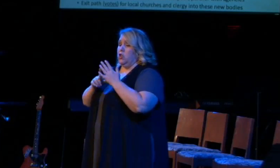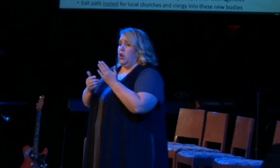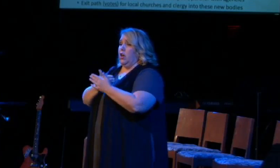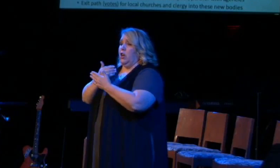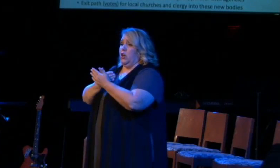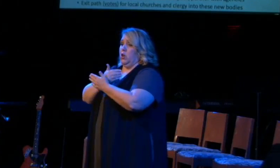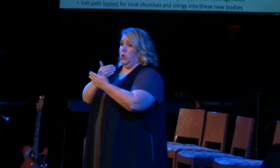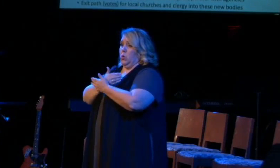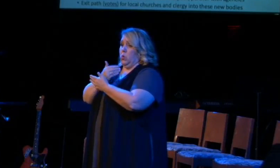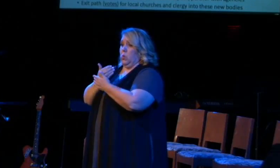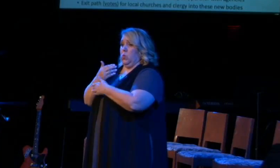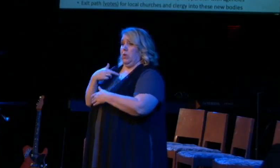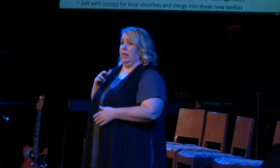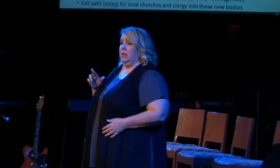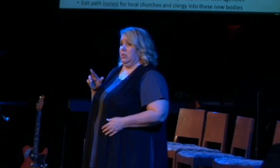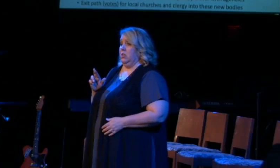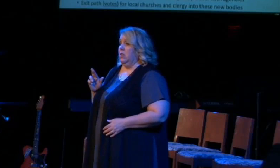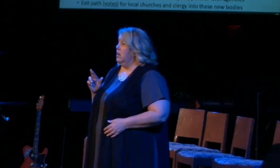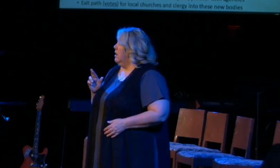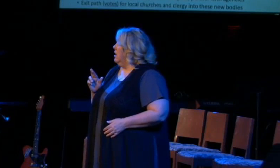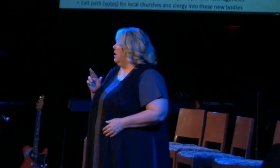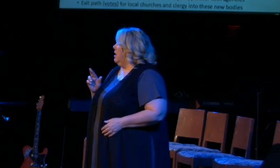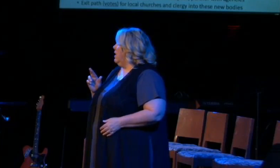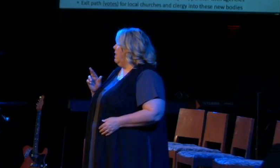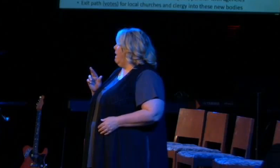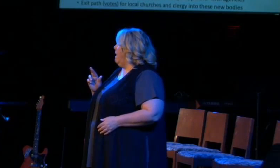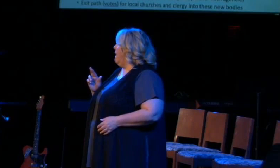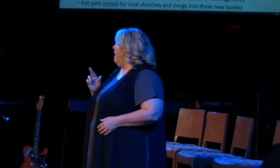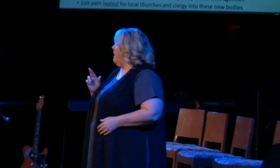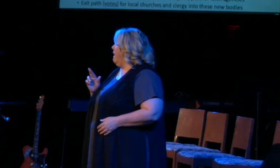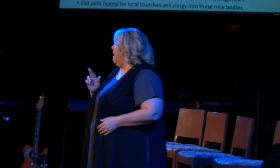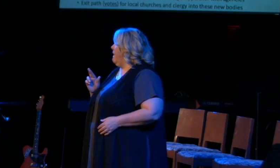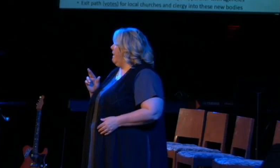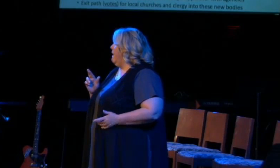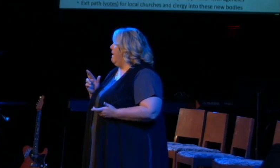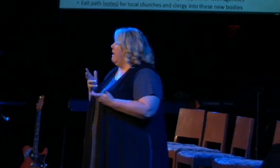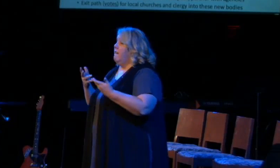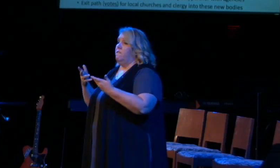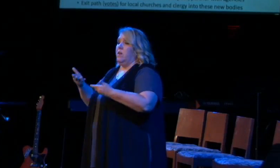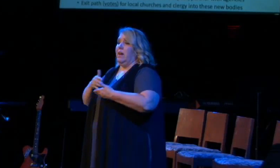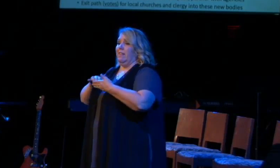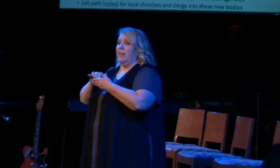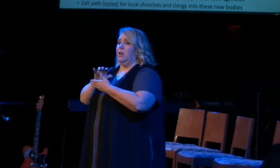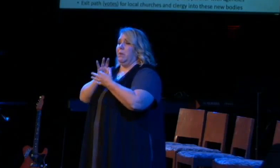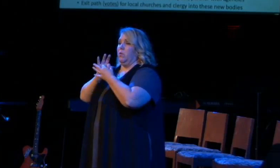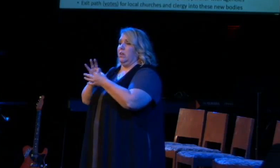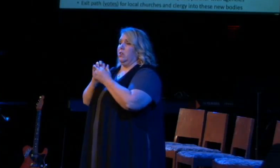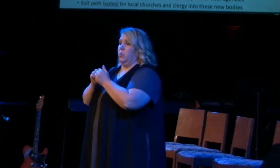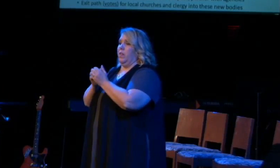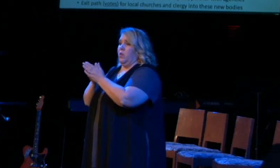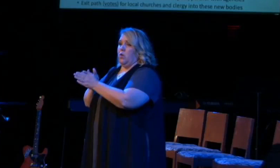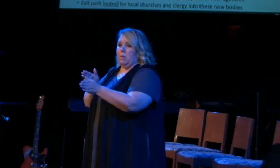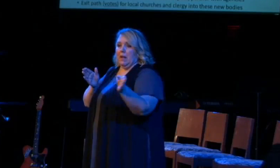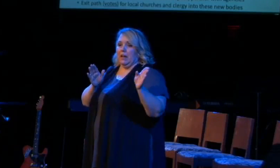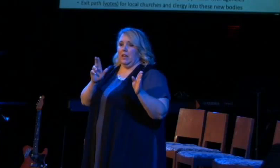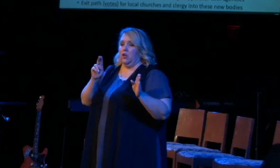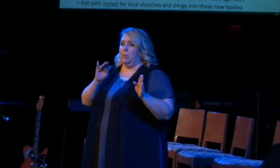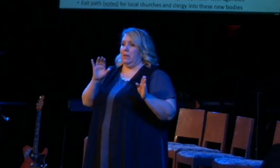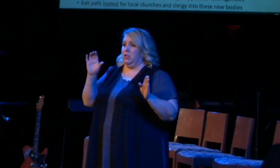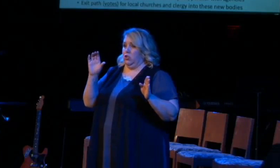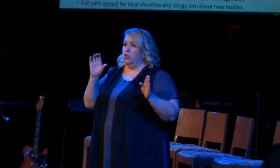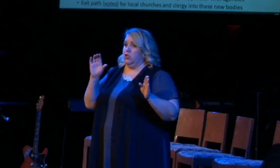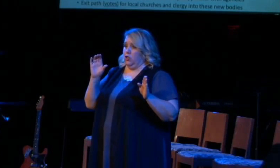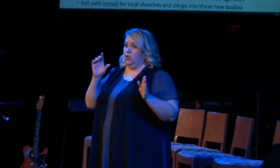new denomination, and invited for that denomination to be in relationship with the remaining United Methodist Church through